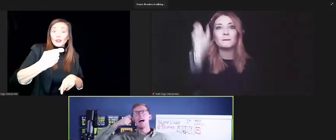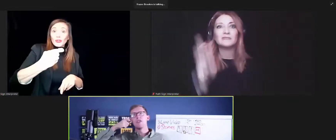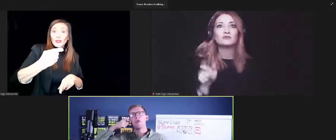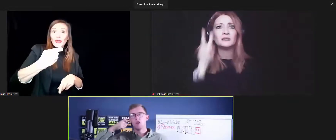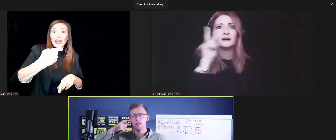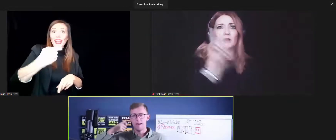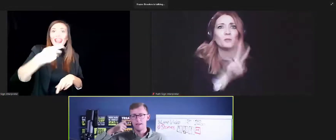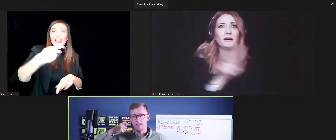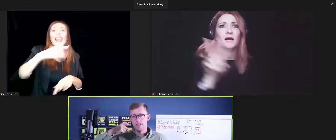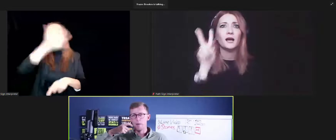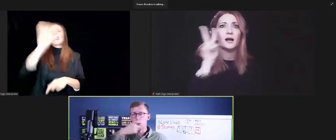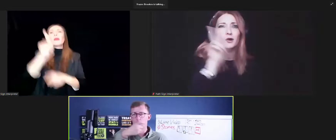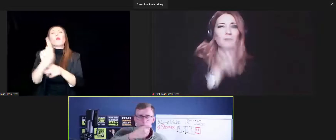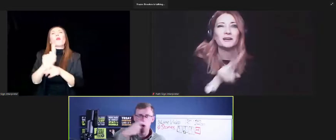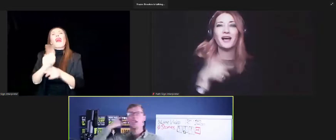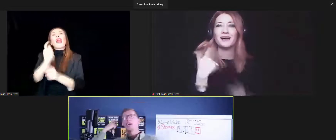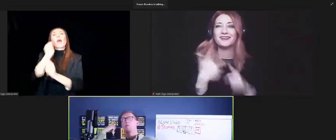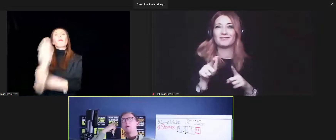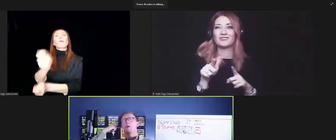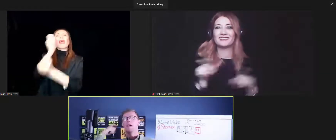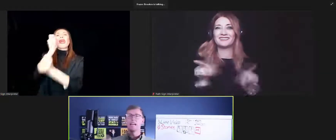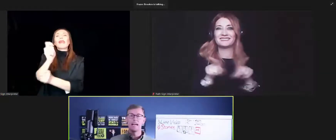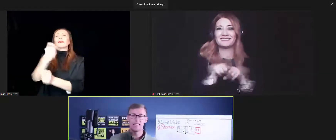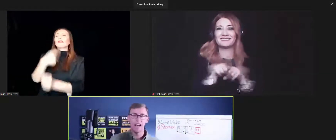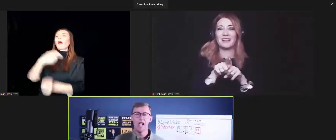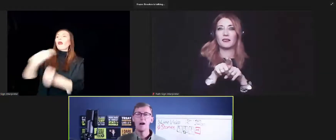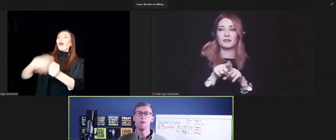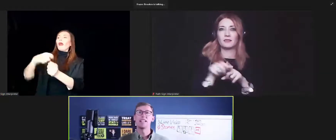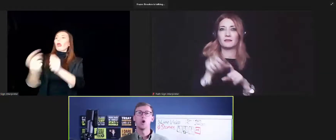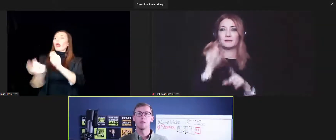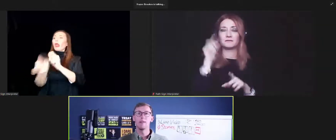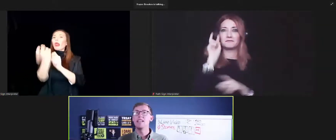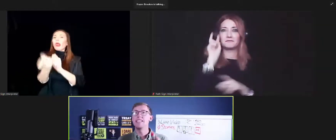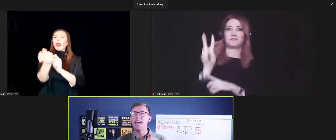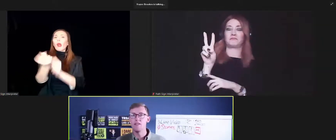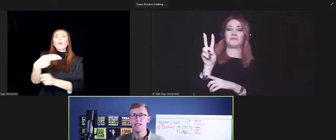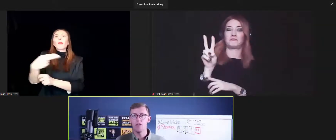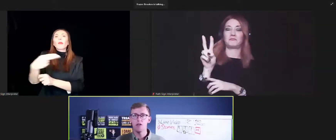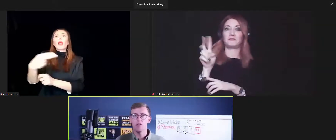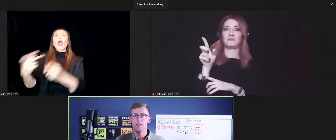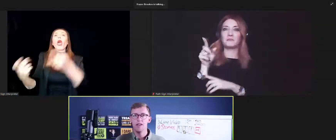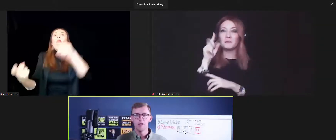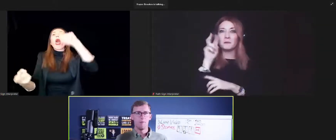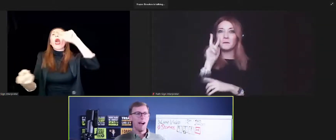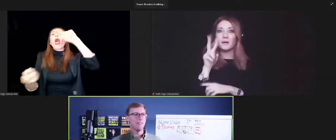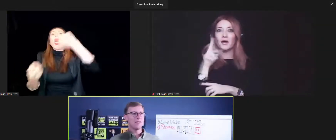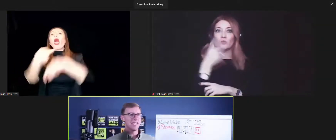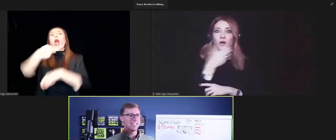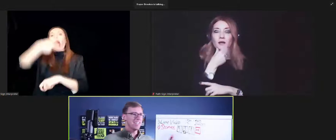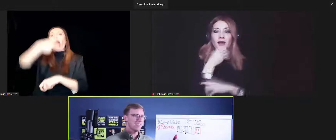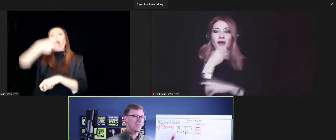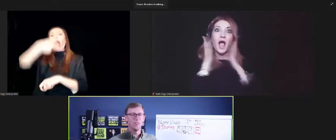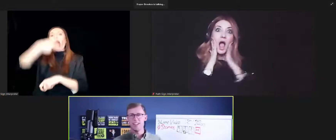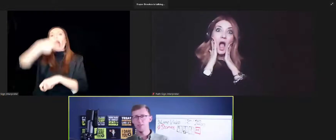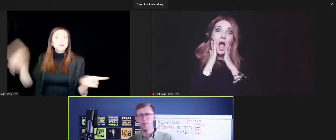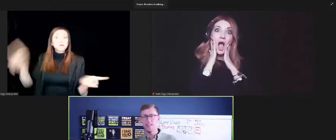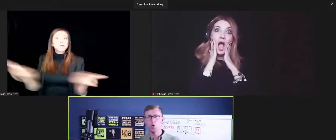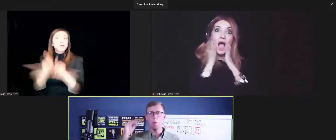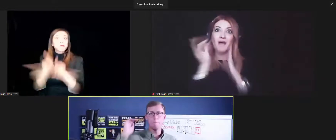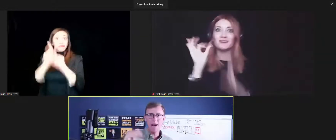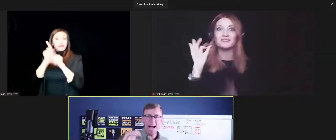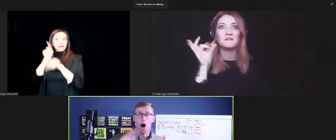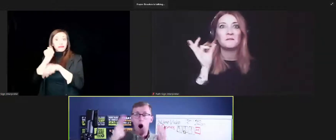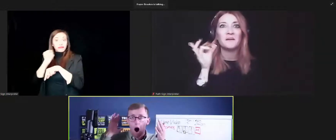and you've hooked them in. Now, we're not going to be hooking people in like that, but you need to hook them in. You need to get their attention. So behind the scenes, that's cool, that's cool, that's